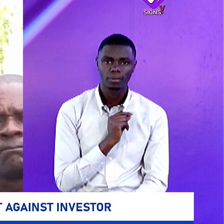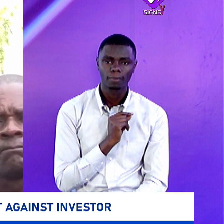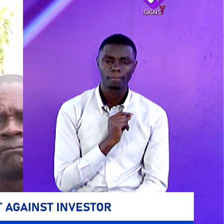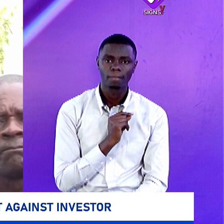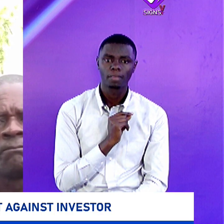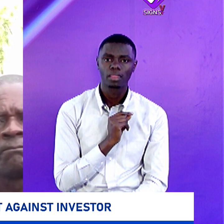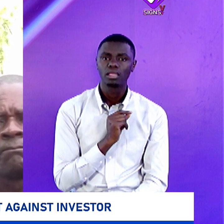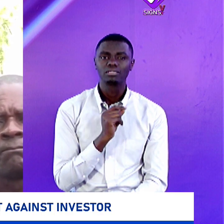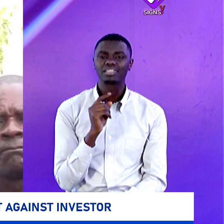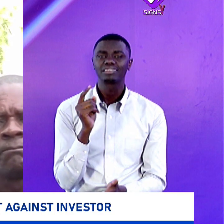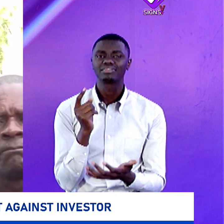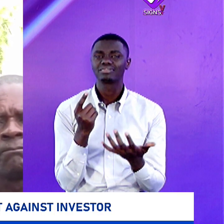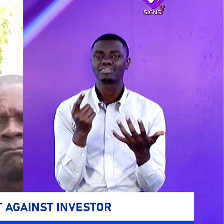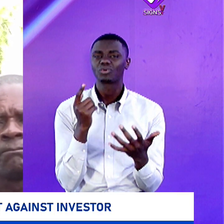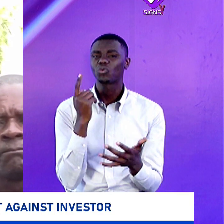what is coming out is that